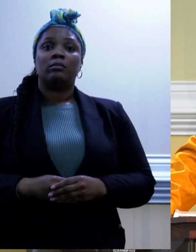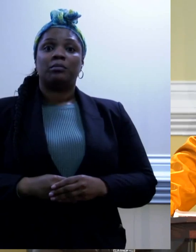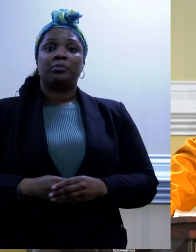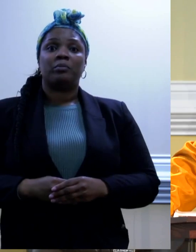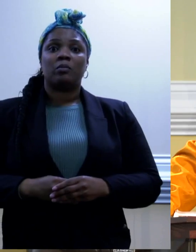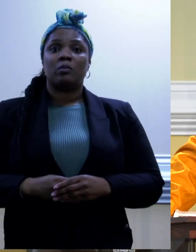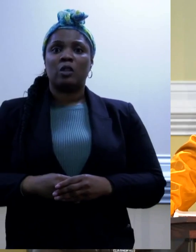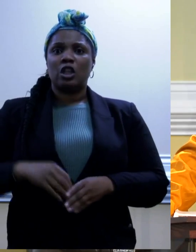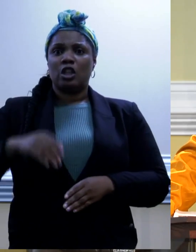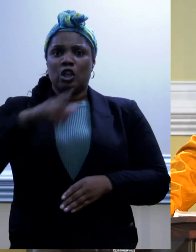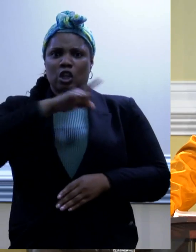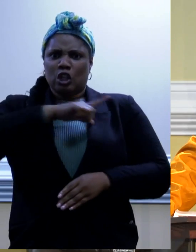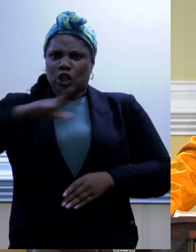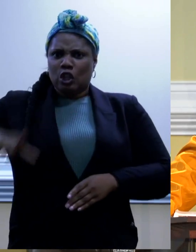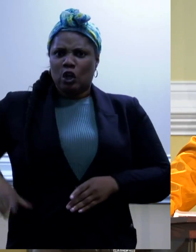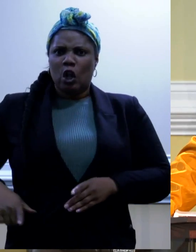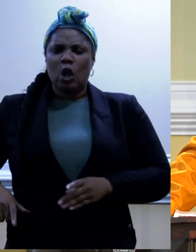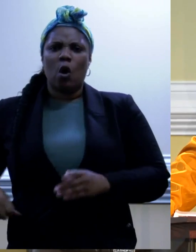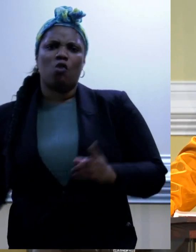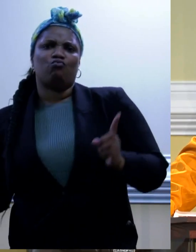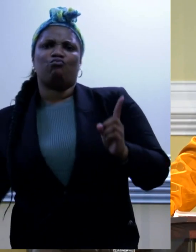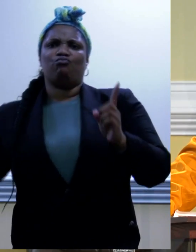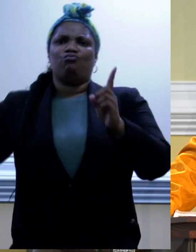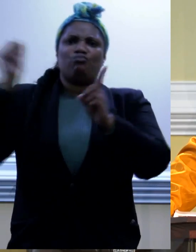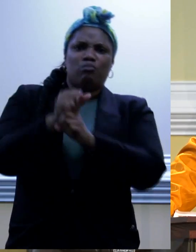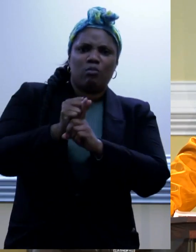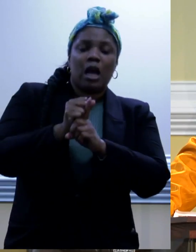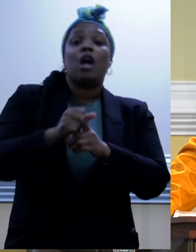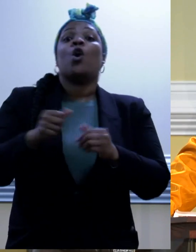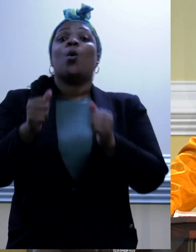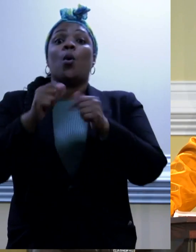he struck a master blow when he had these books put together.